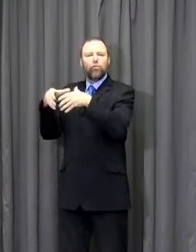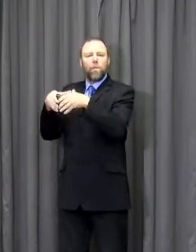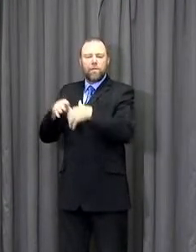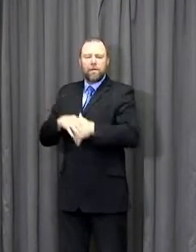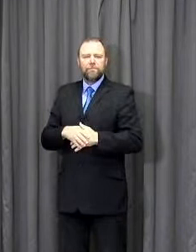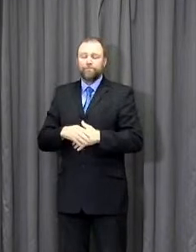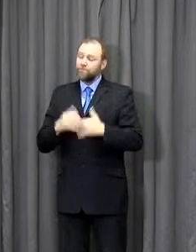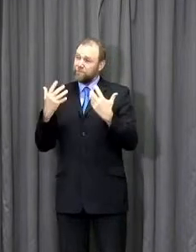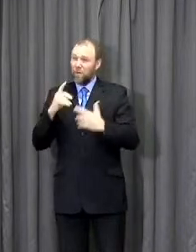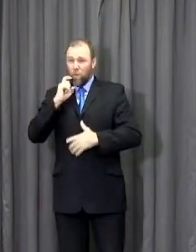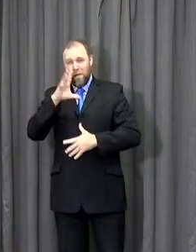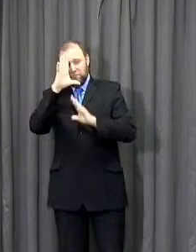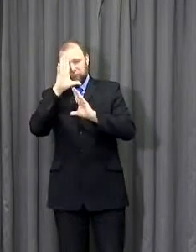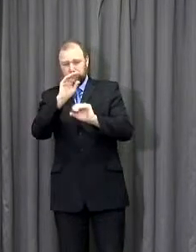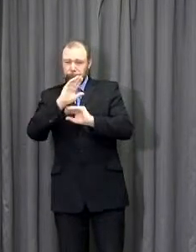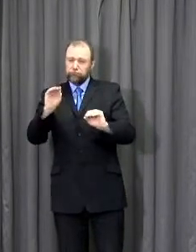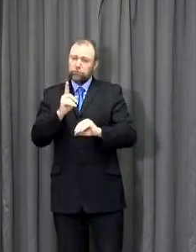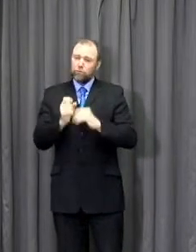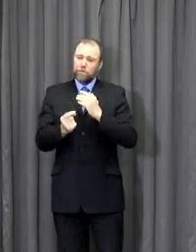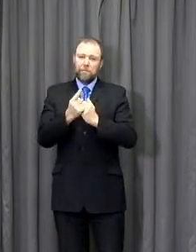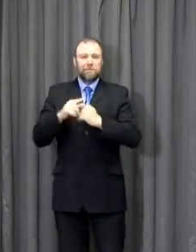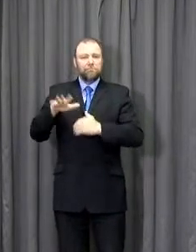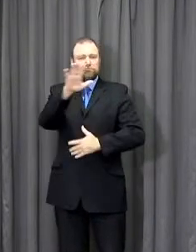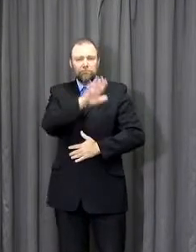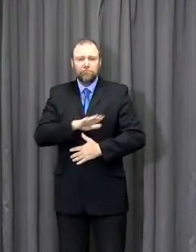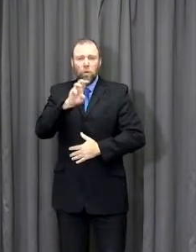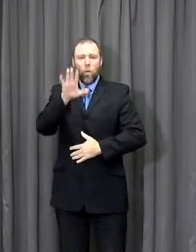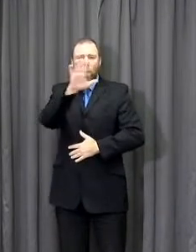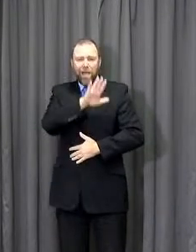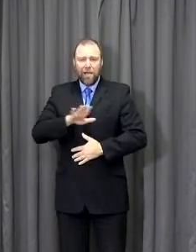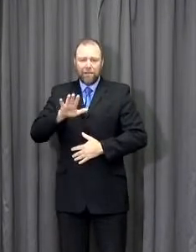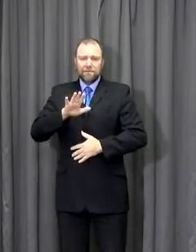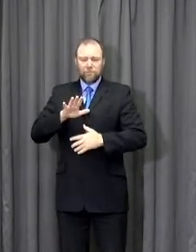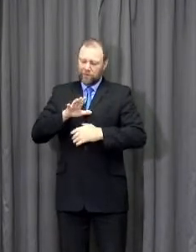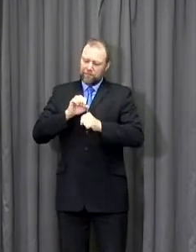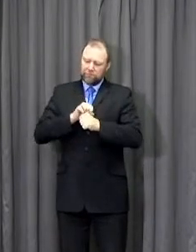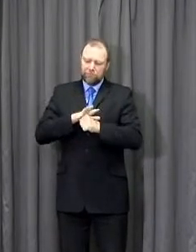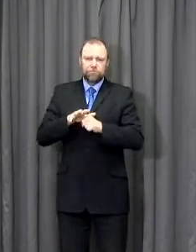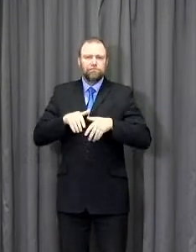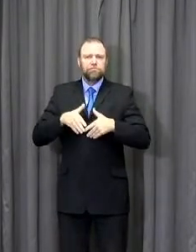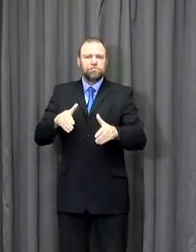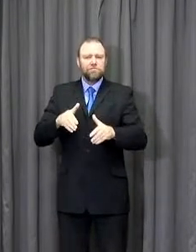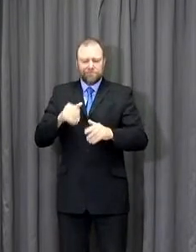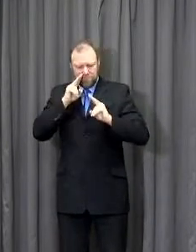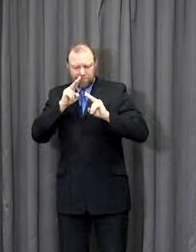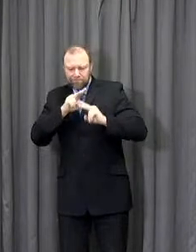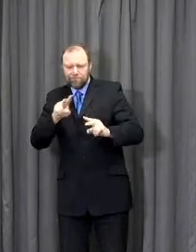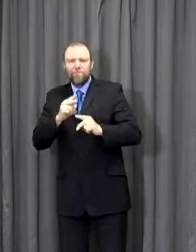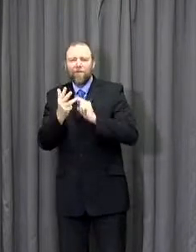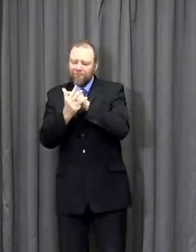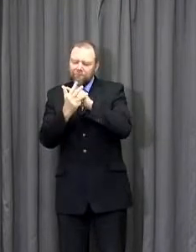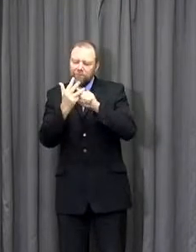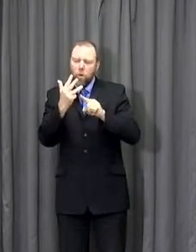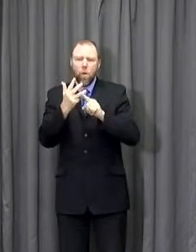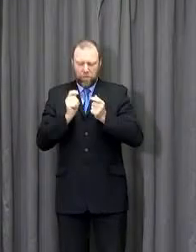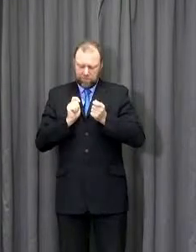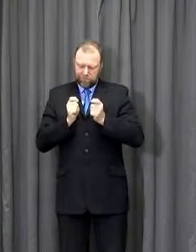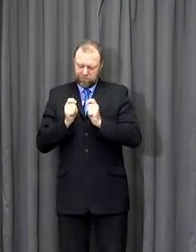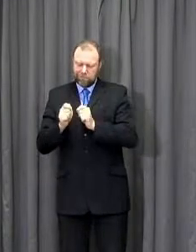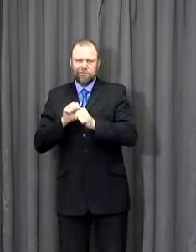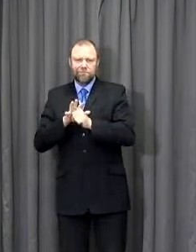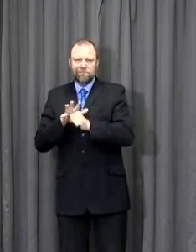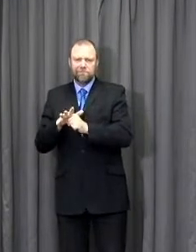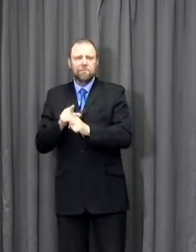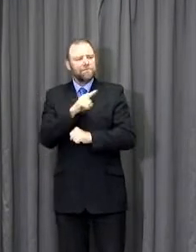in Wales and talk about the 4 new variant strains which we're closely monitoring. Frank will start with an overview of the public health